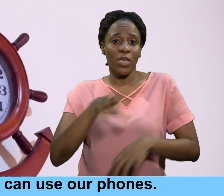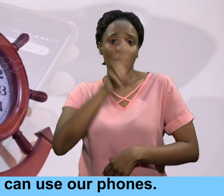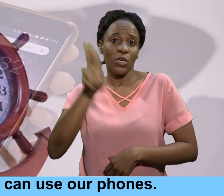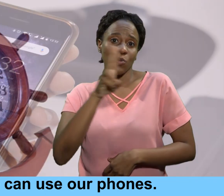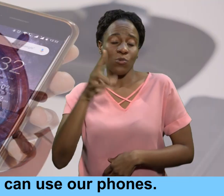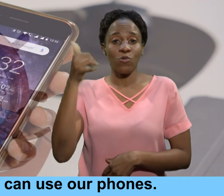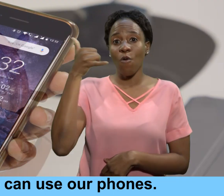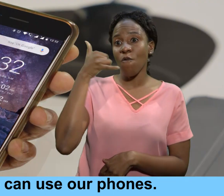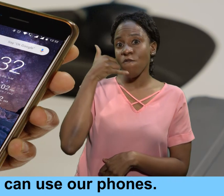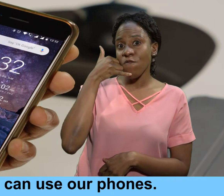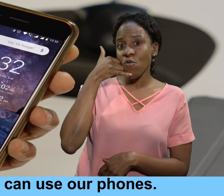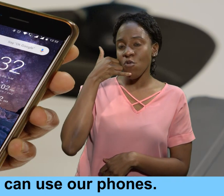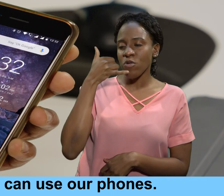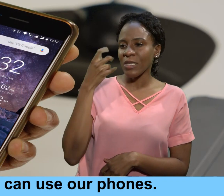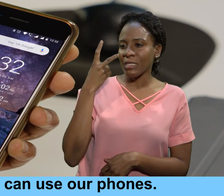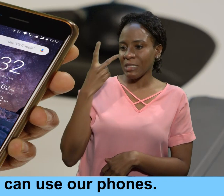Sometimes we can use our phones.